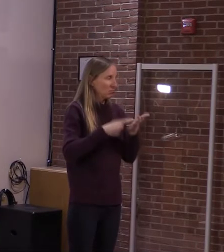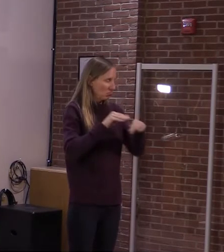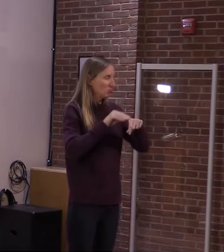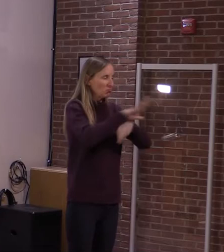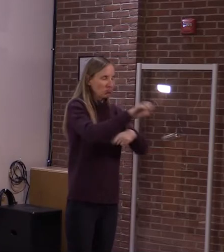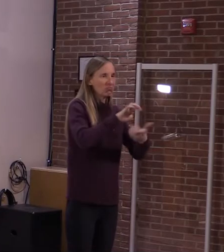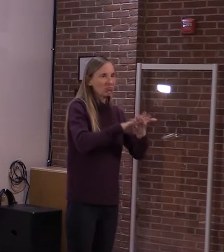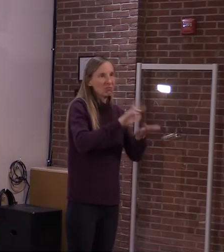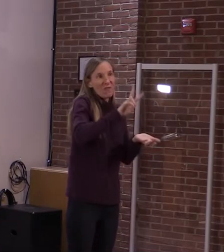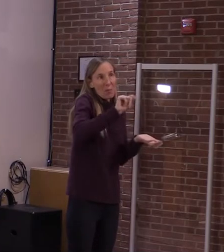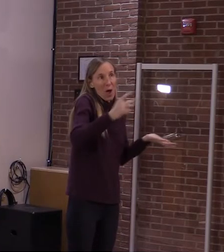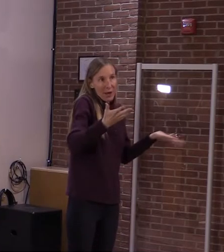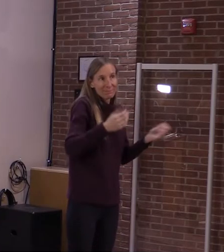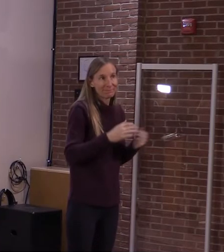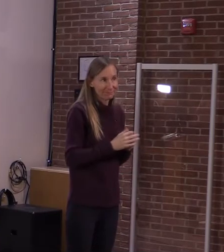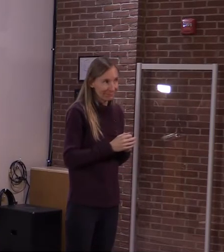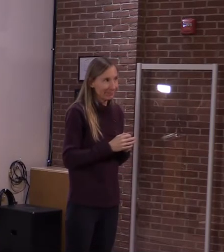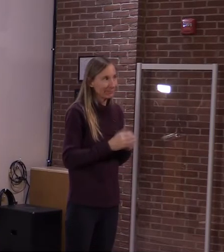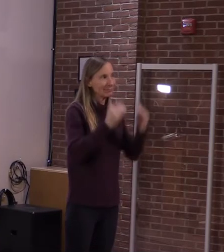Ingrid, the Valley Reporter.